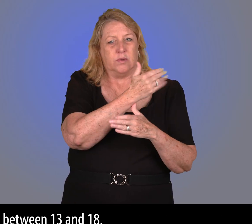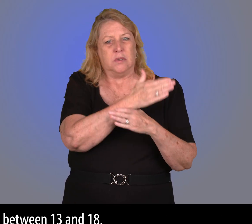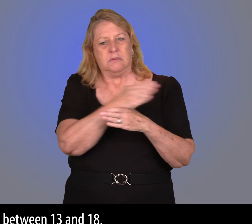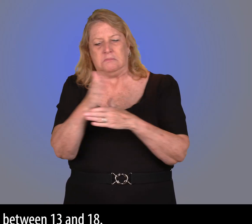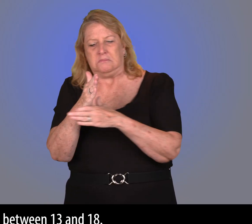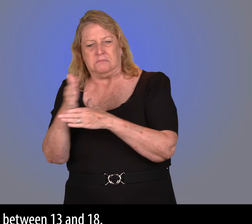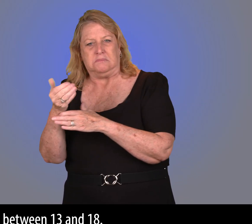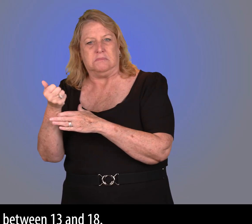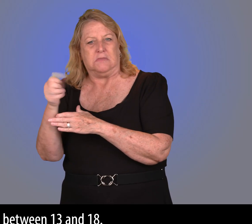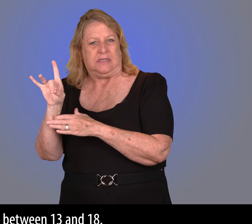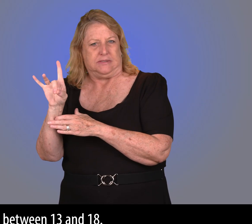18.